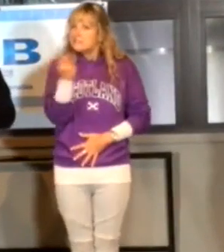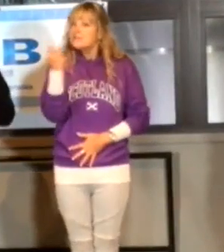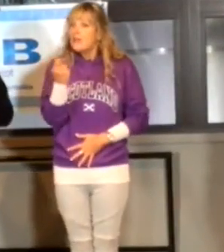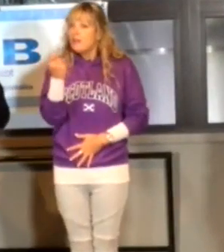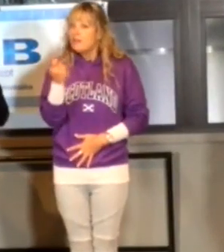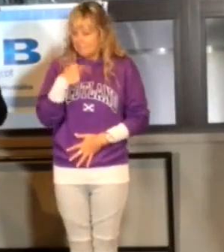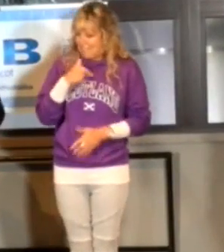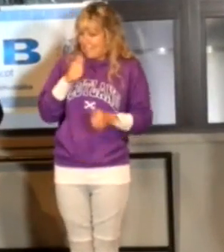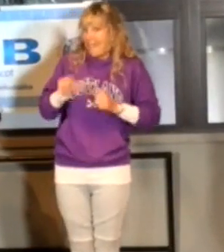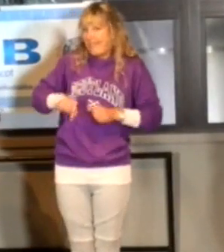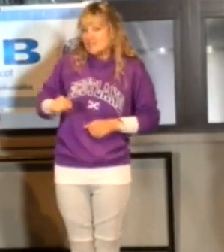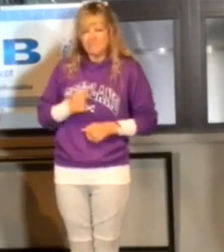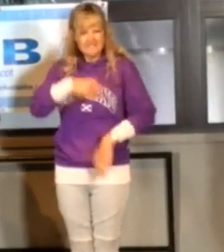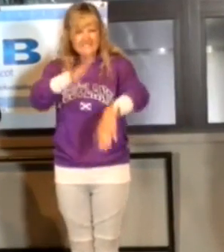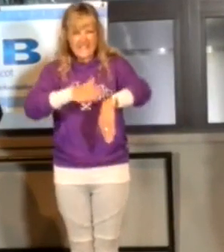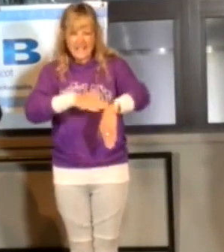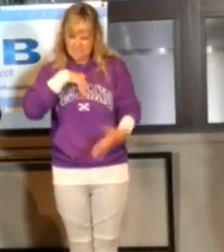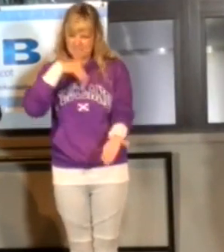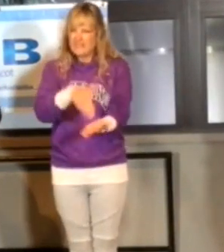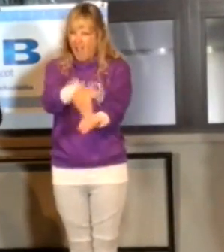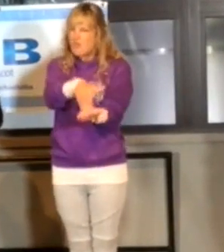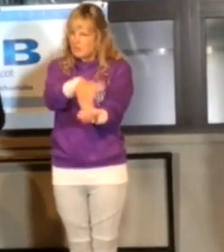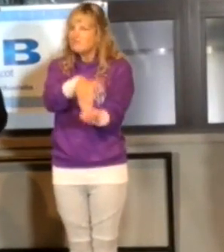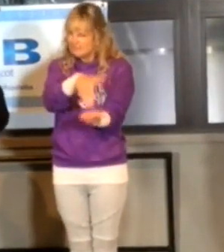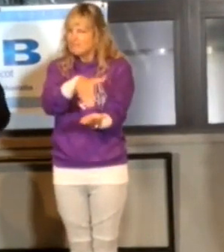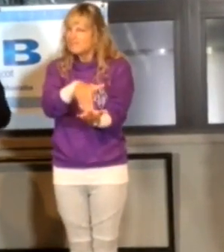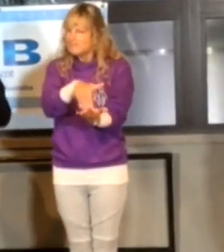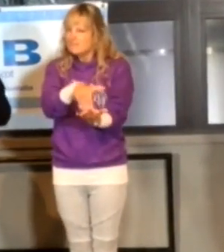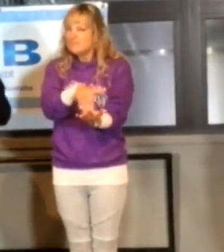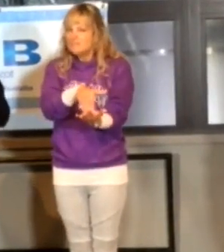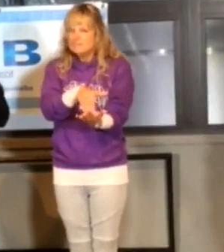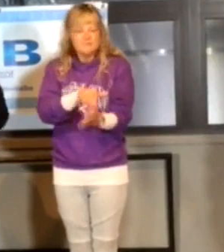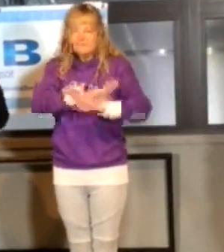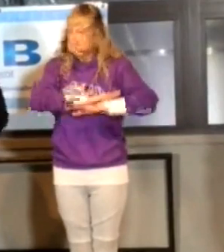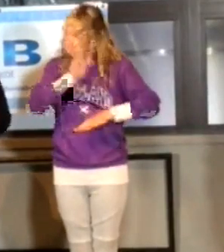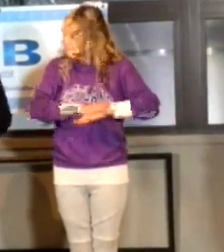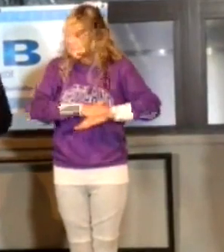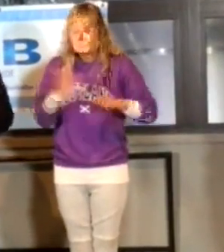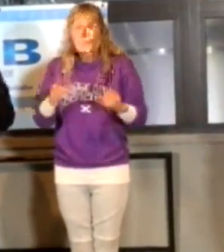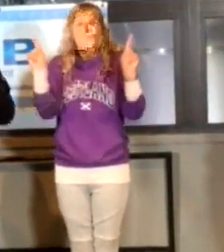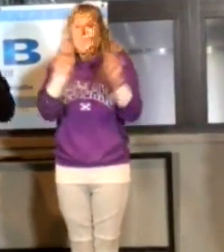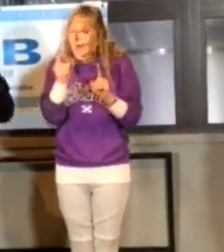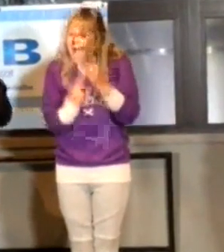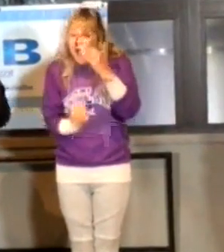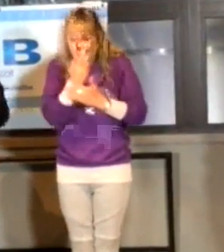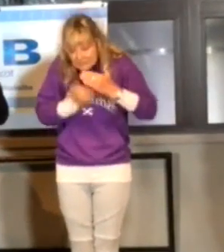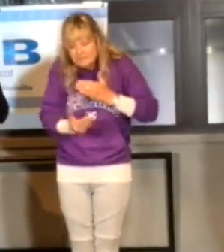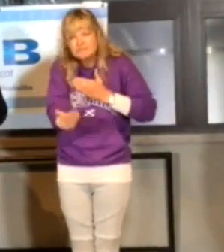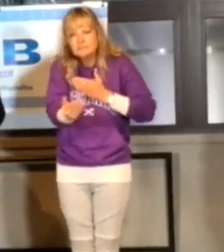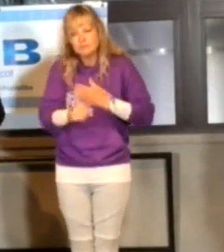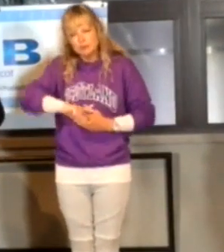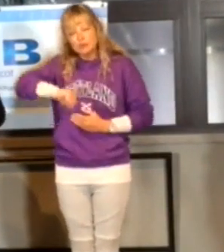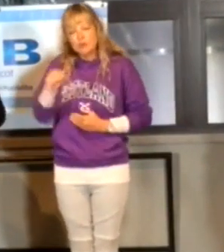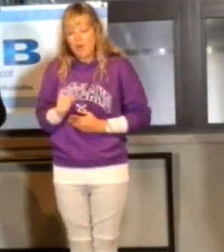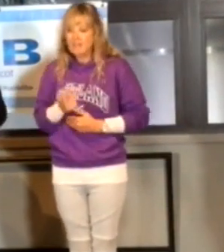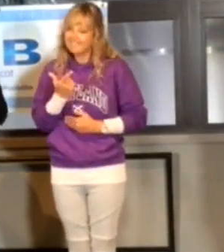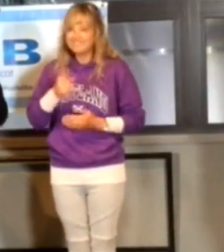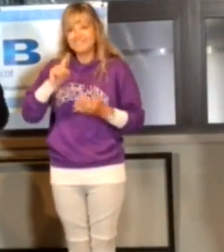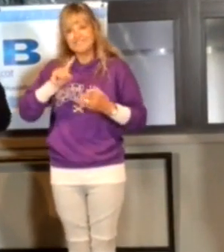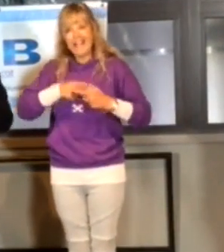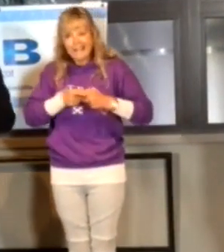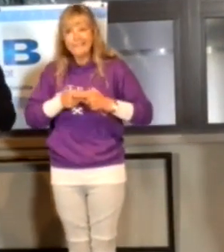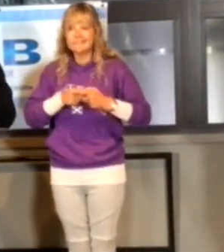I think this is about time. This is about time, no matter what happens, that Scotland part company